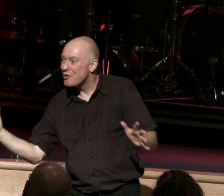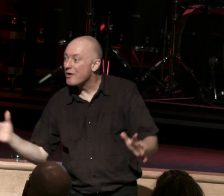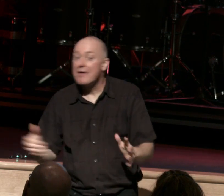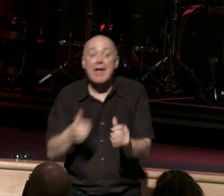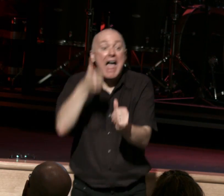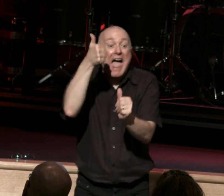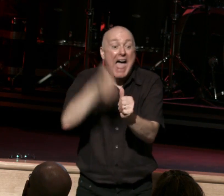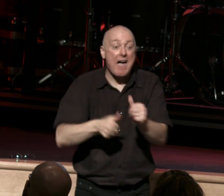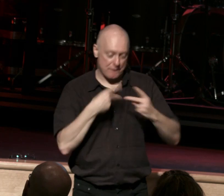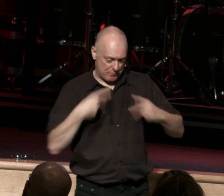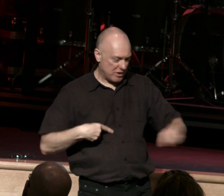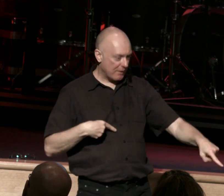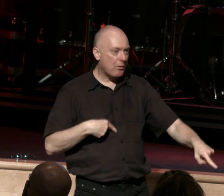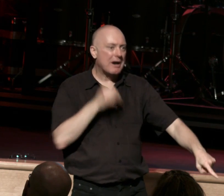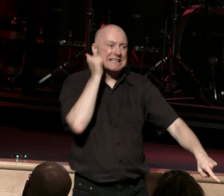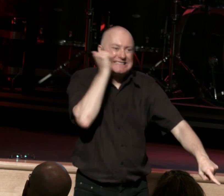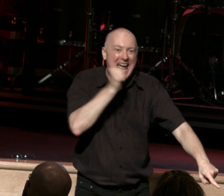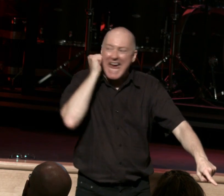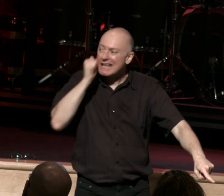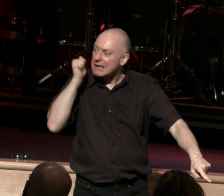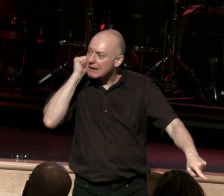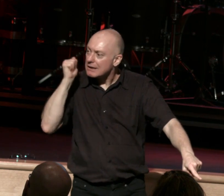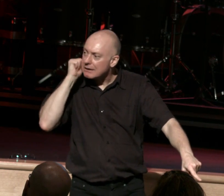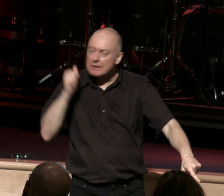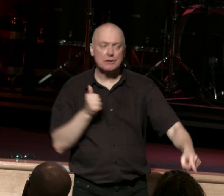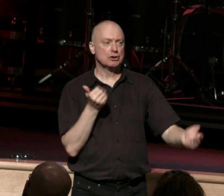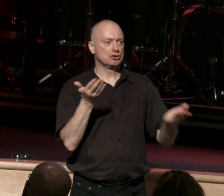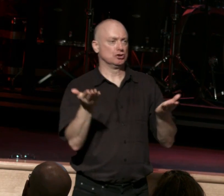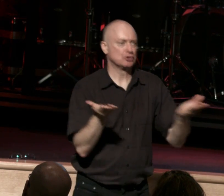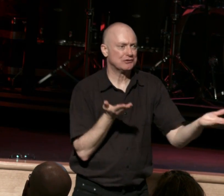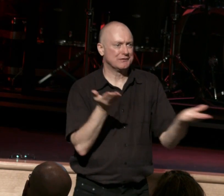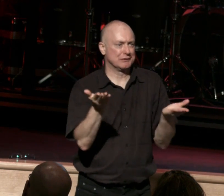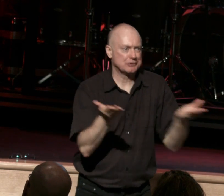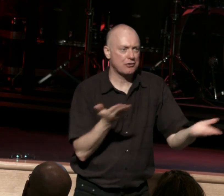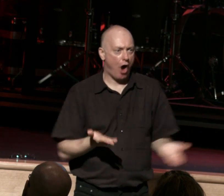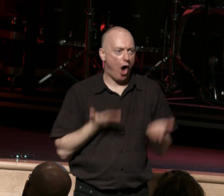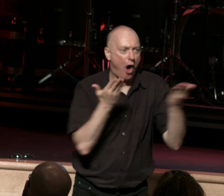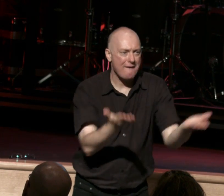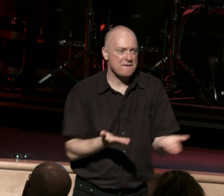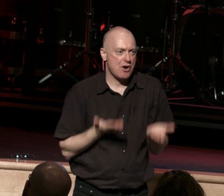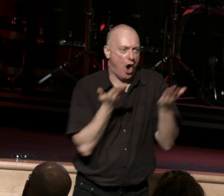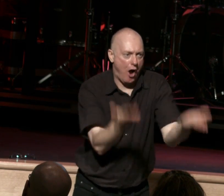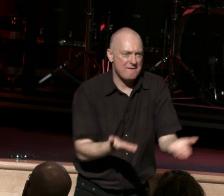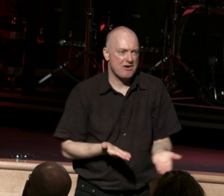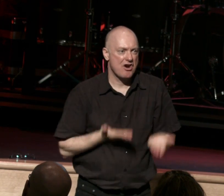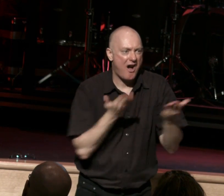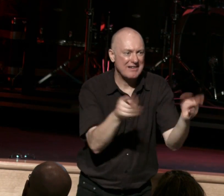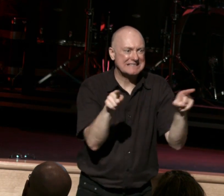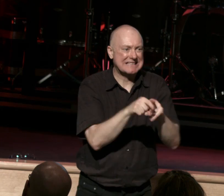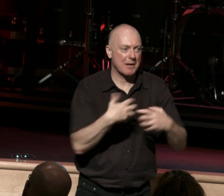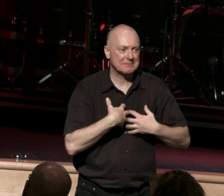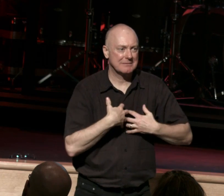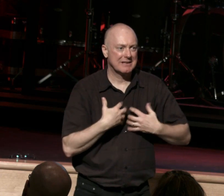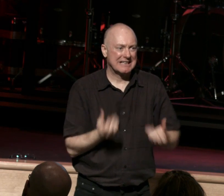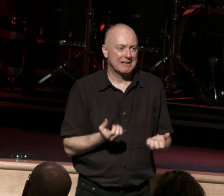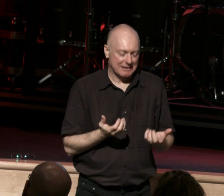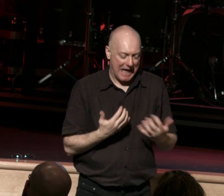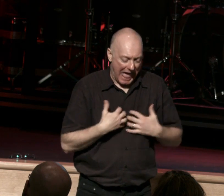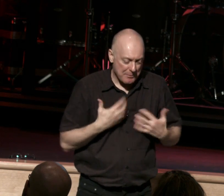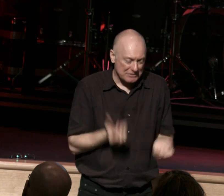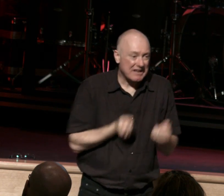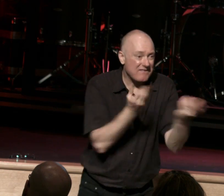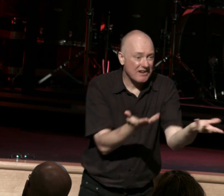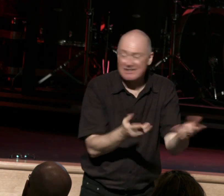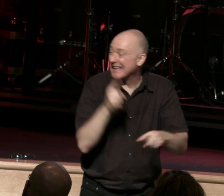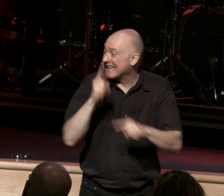11, and every priest stands daily at his service, offering repeatedly the same